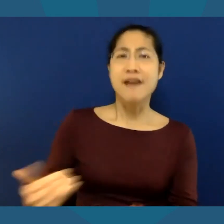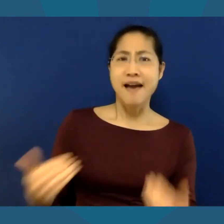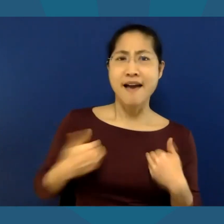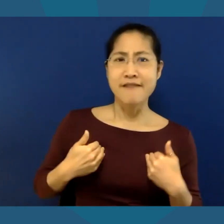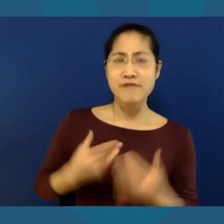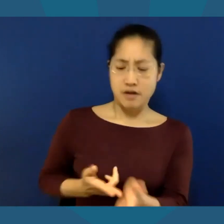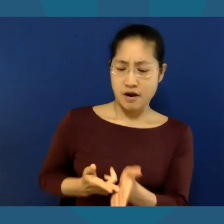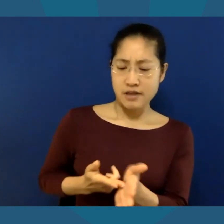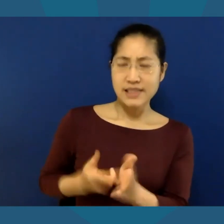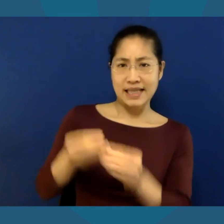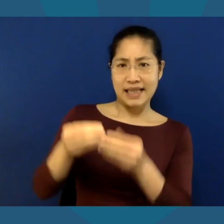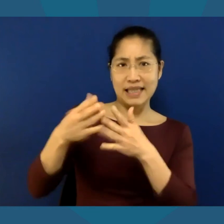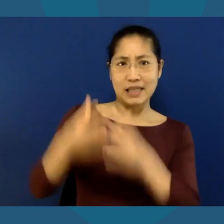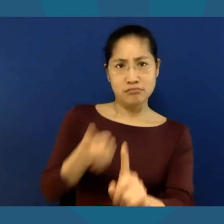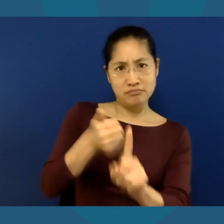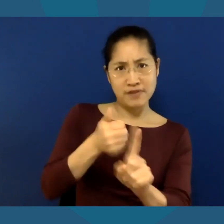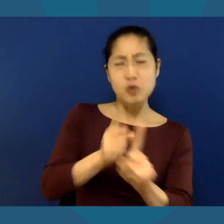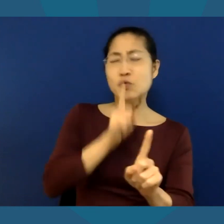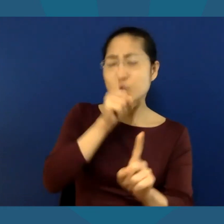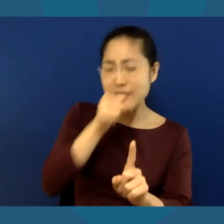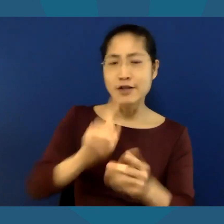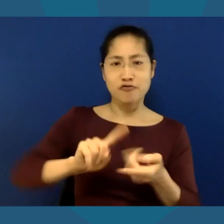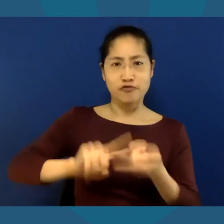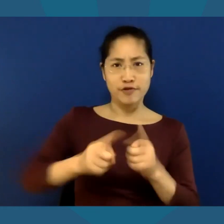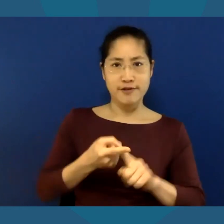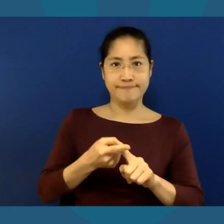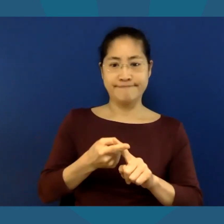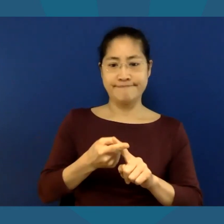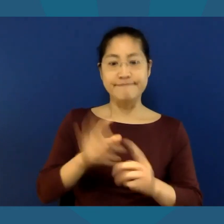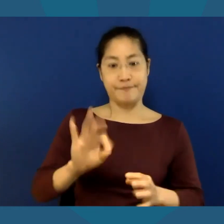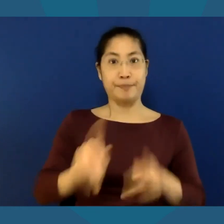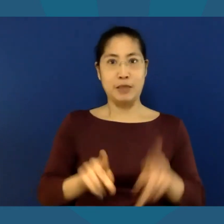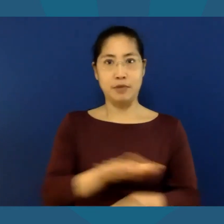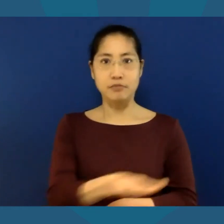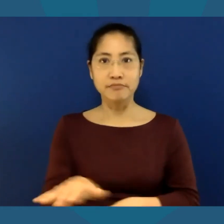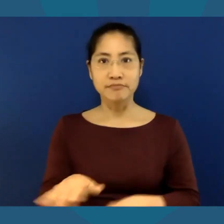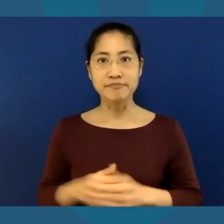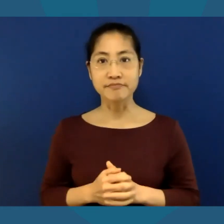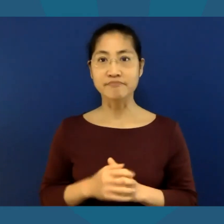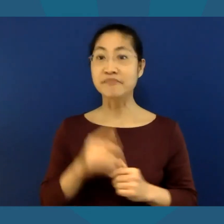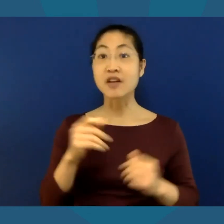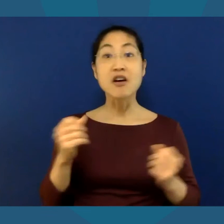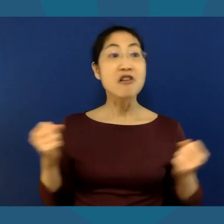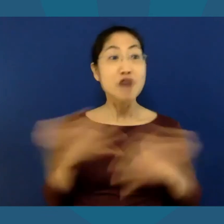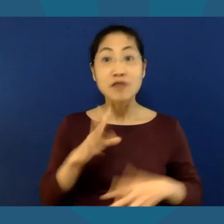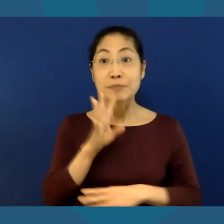leader who is a real friend of the people and unafraid to fight for you.